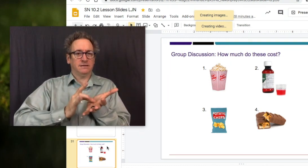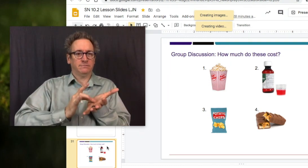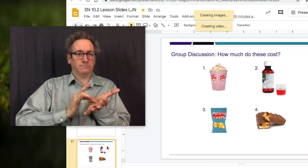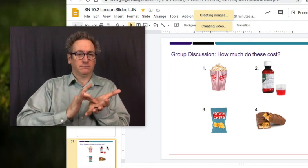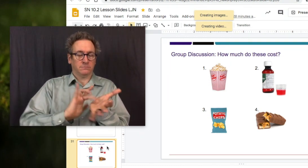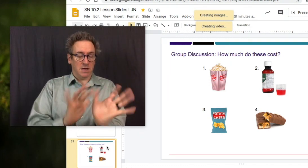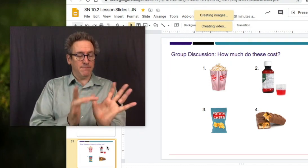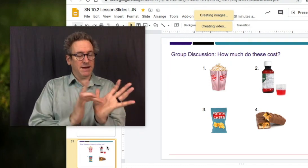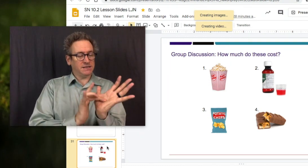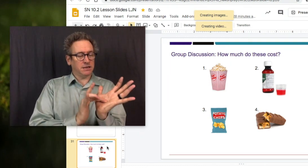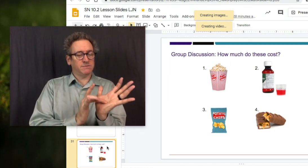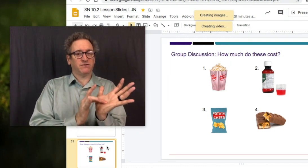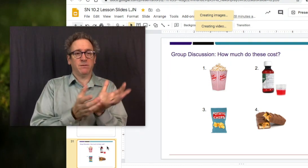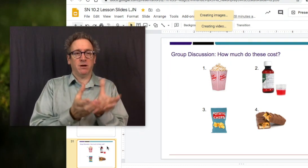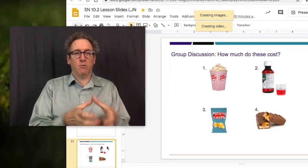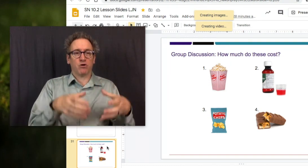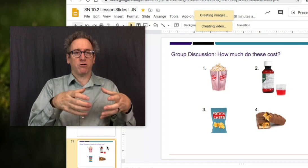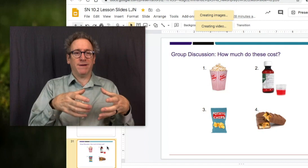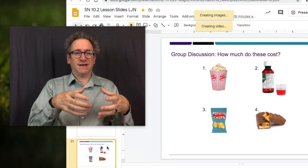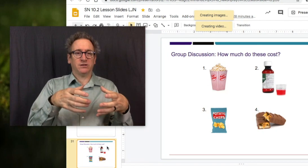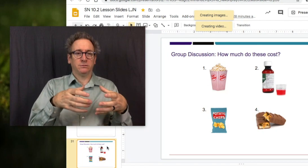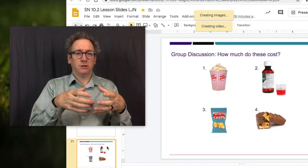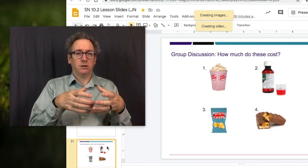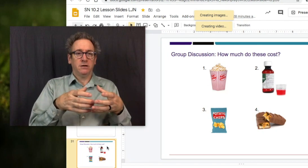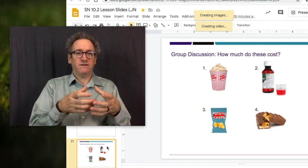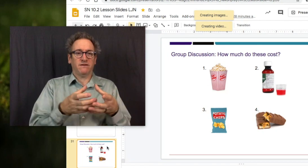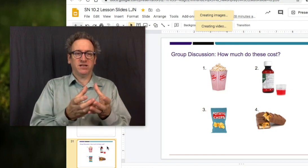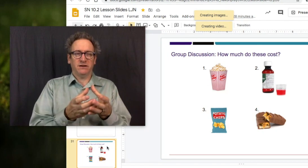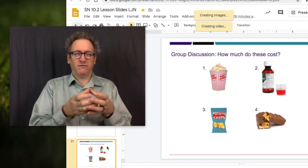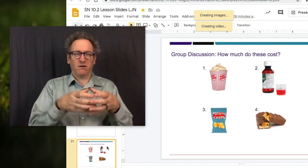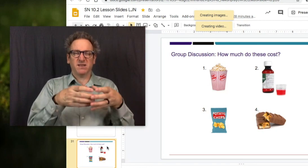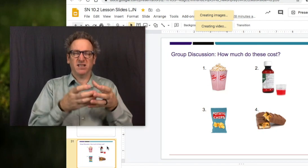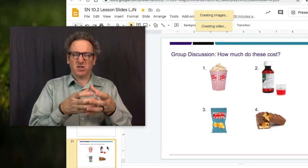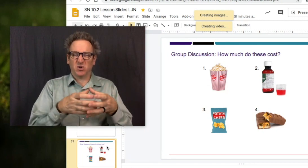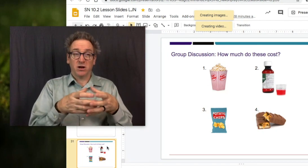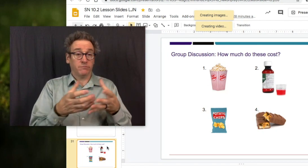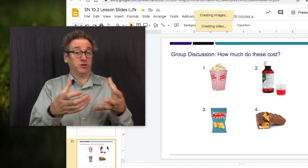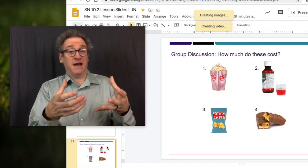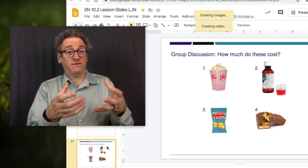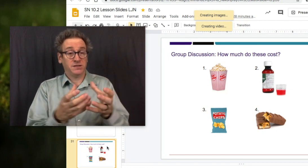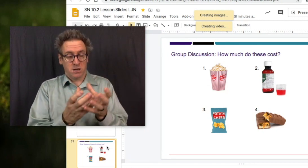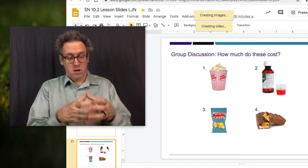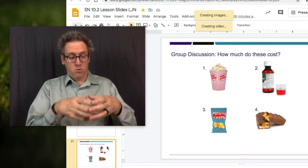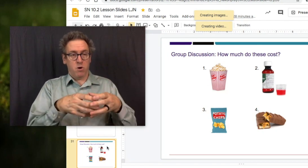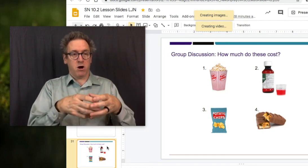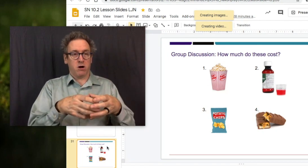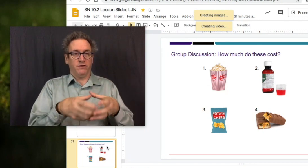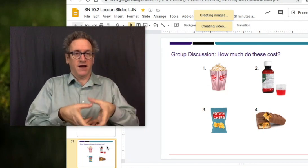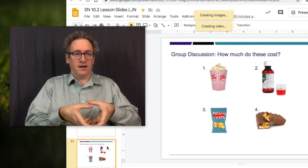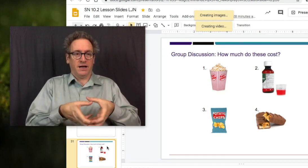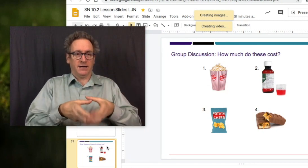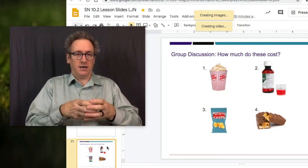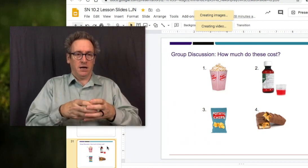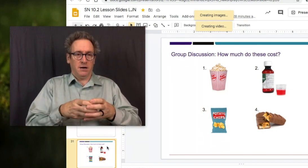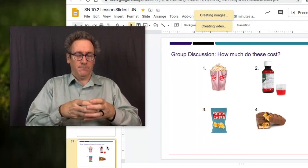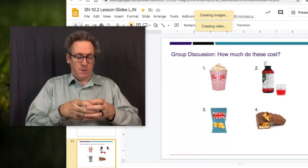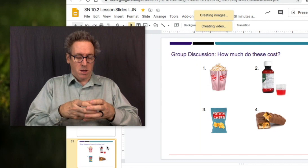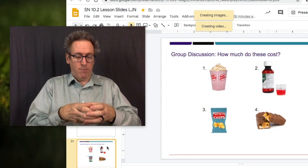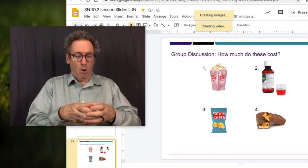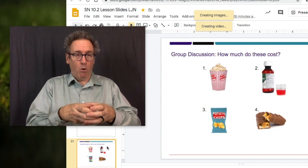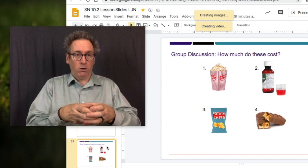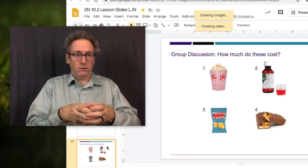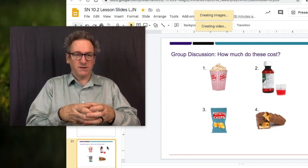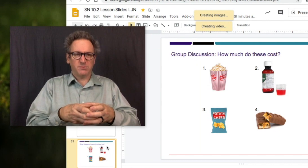medicine. And medicine comes from the mortar and pestle. You ever seen pharmacists or chefs where you've got like